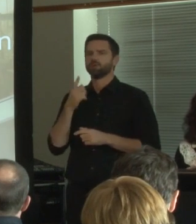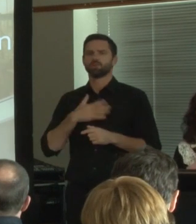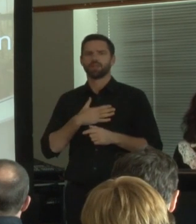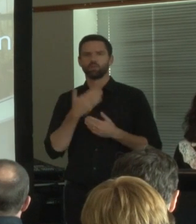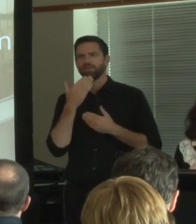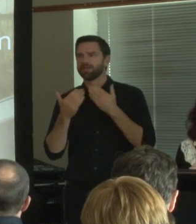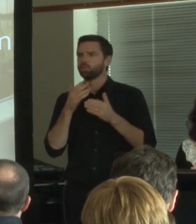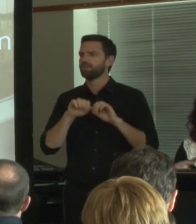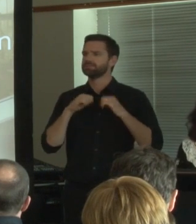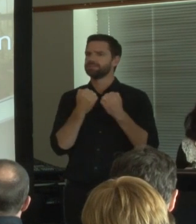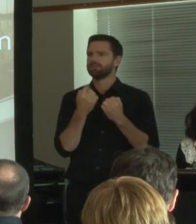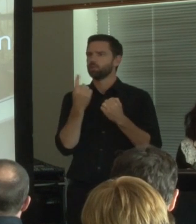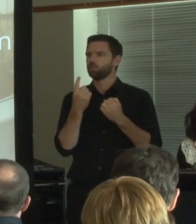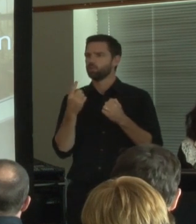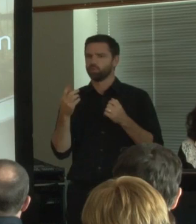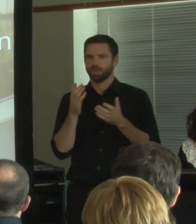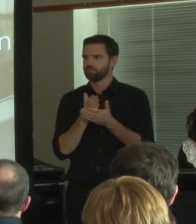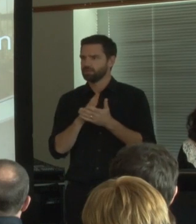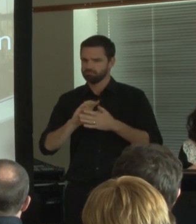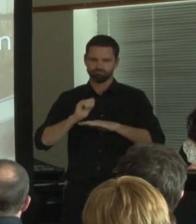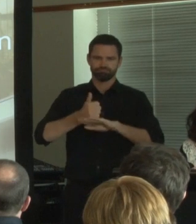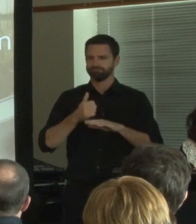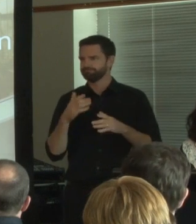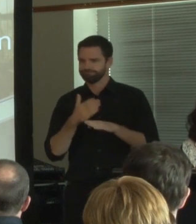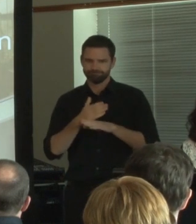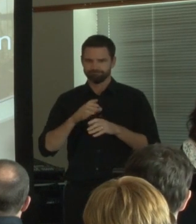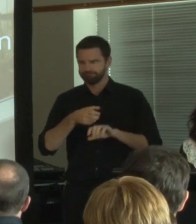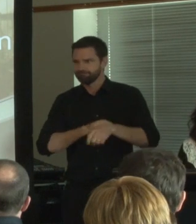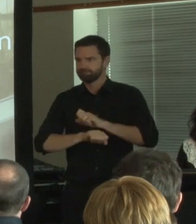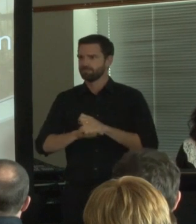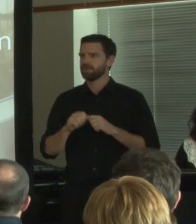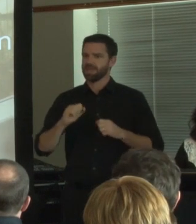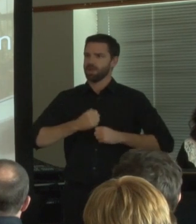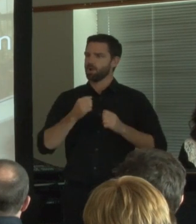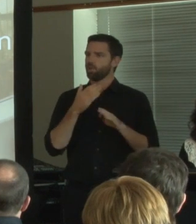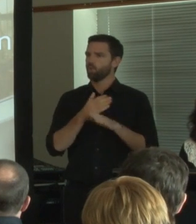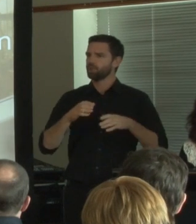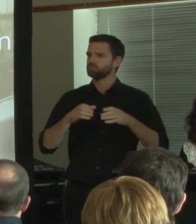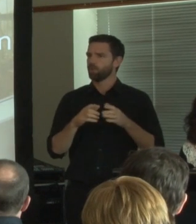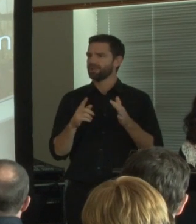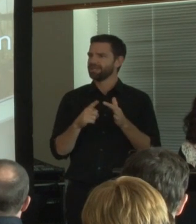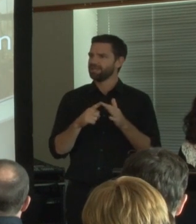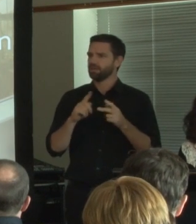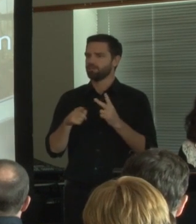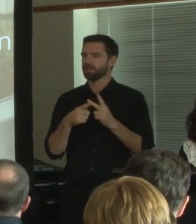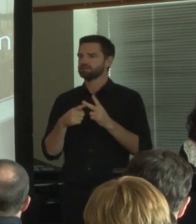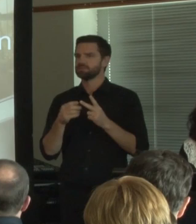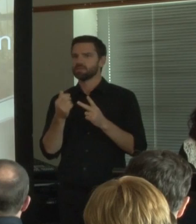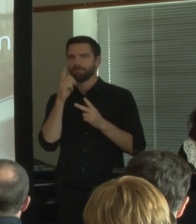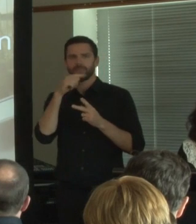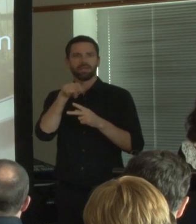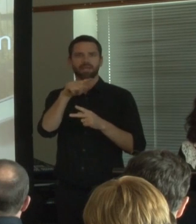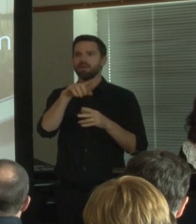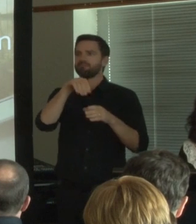to the team that brought the whole thing together, including Workshop E, our design team, and I know there's some people out in the audience who are part of that team,